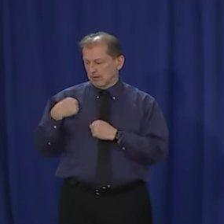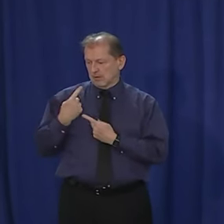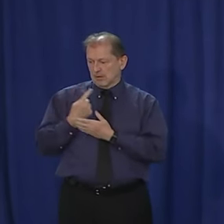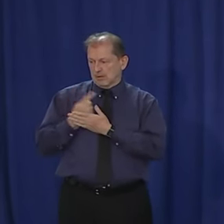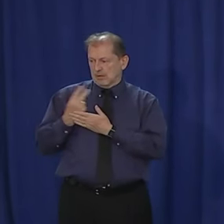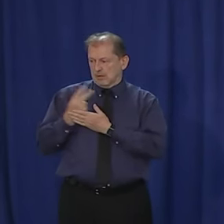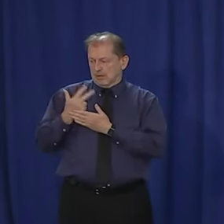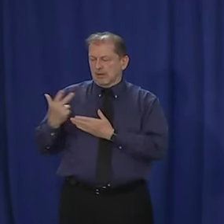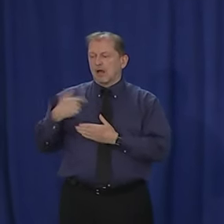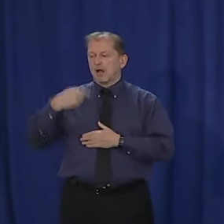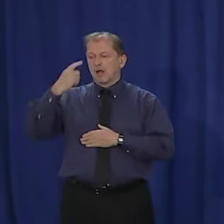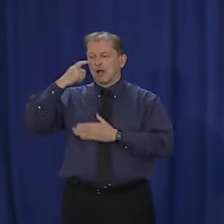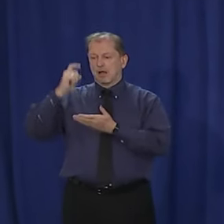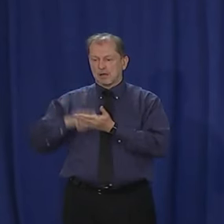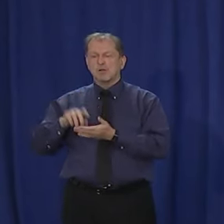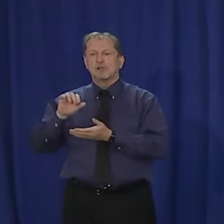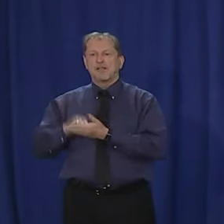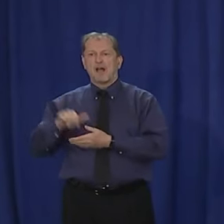how interdependent we all are.